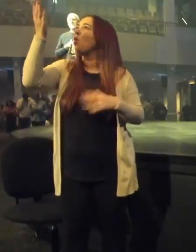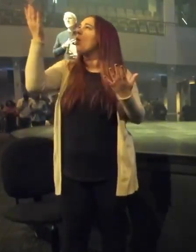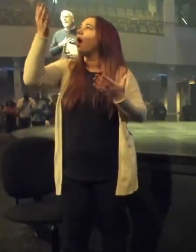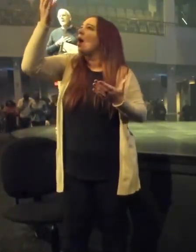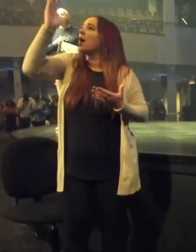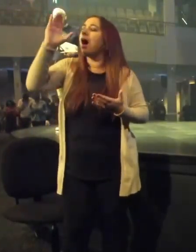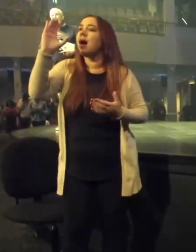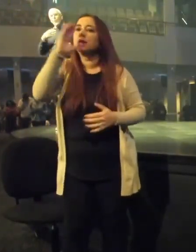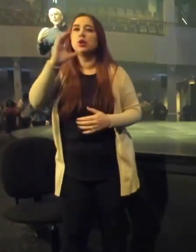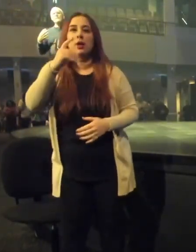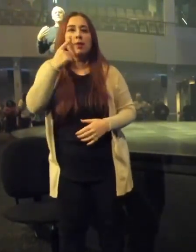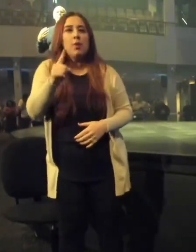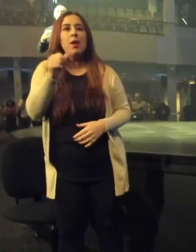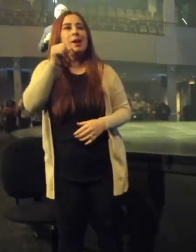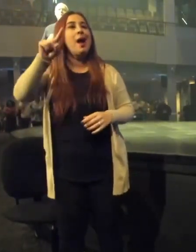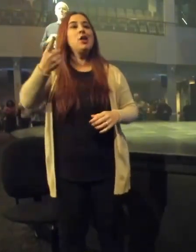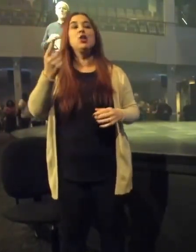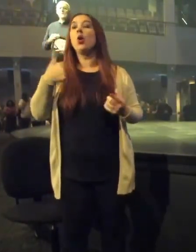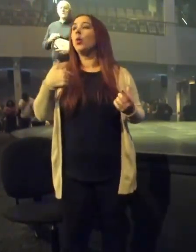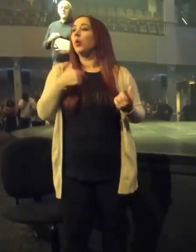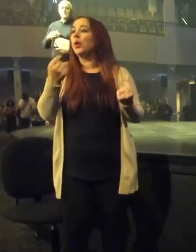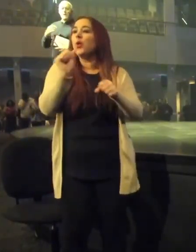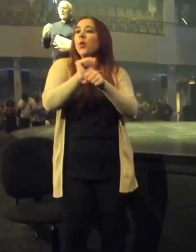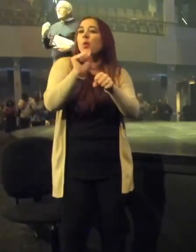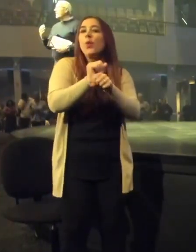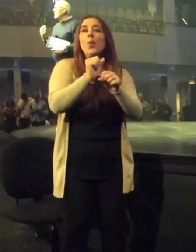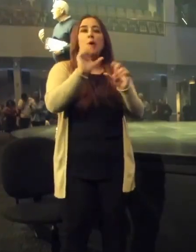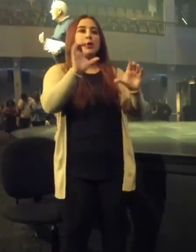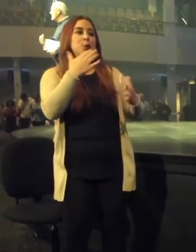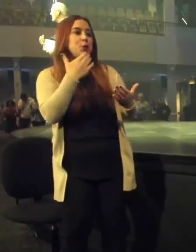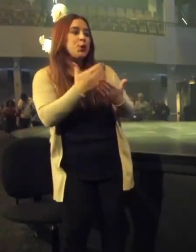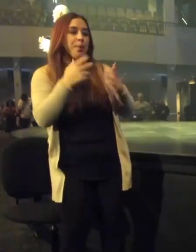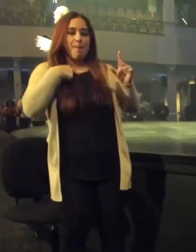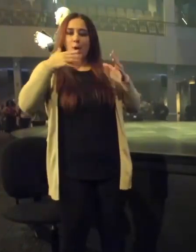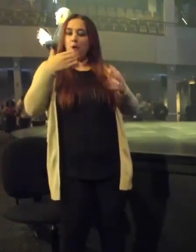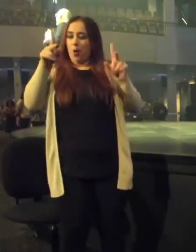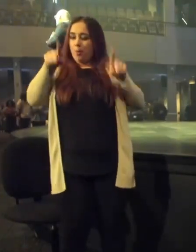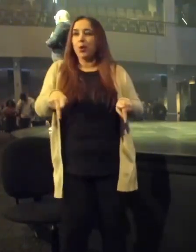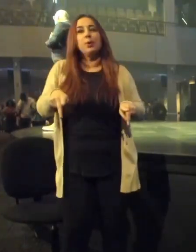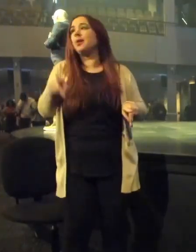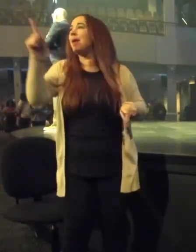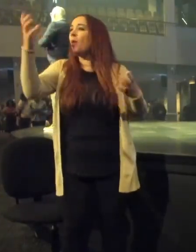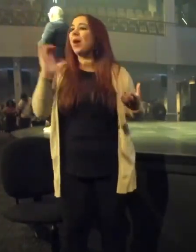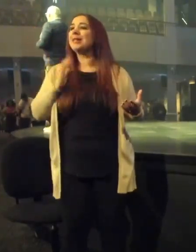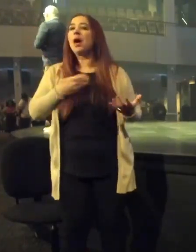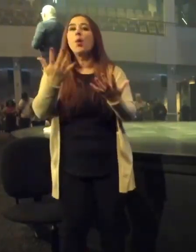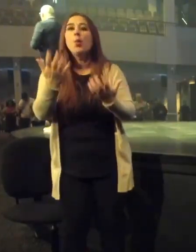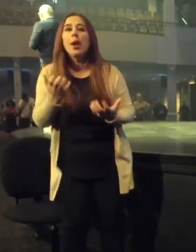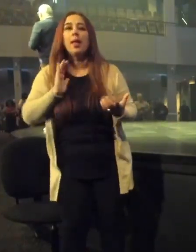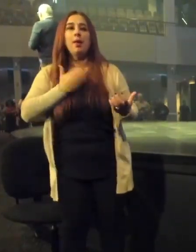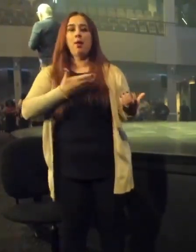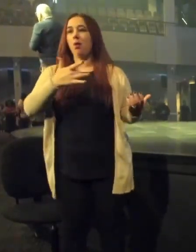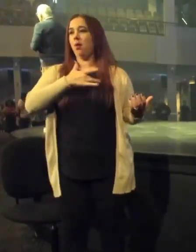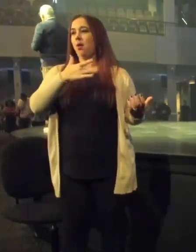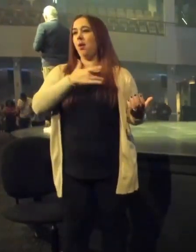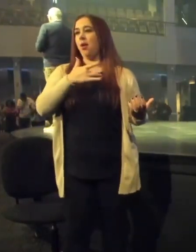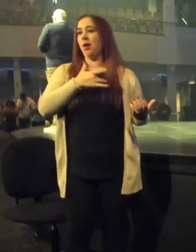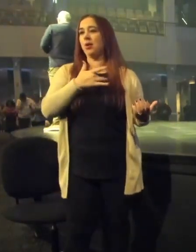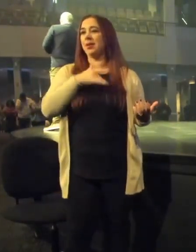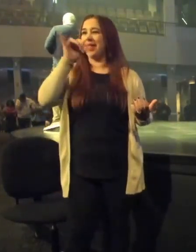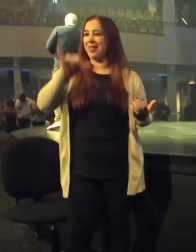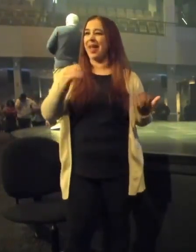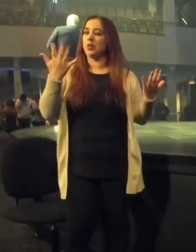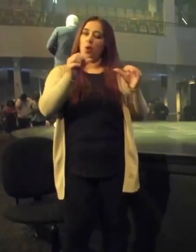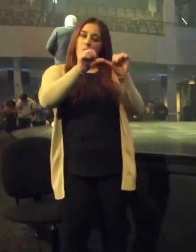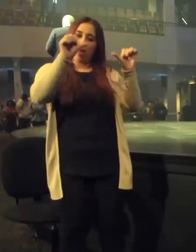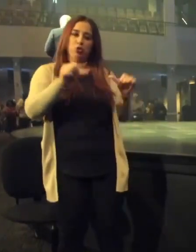us is just not the works that we do or just simply trying to be a good person. He wants our will. He wants our heart. And that's what an altar is